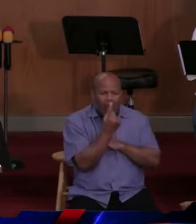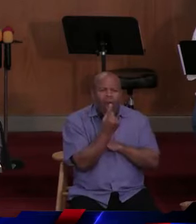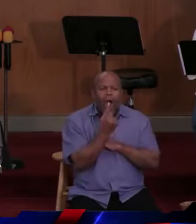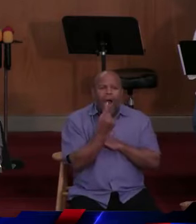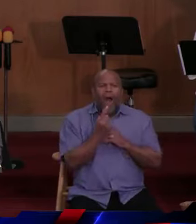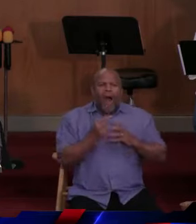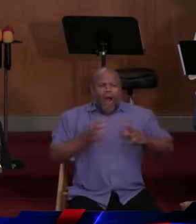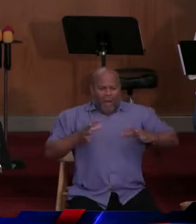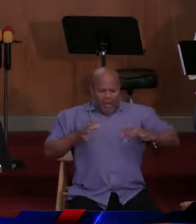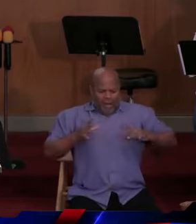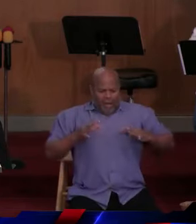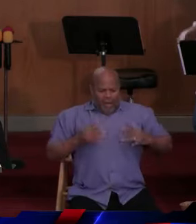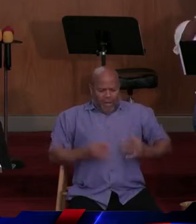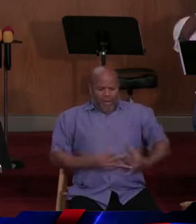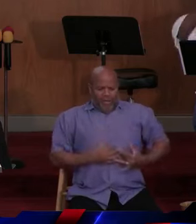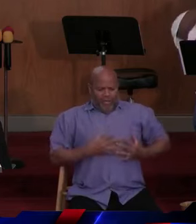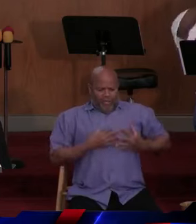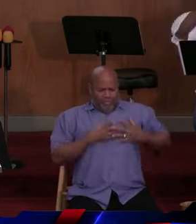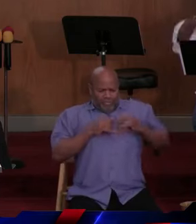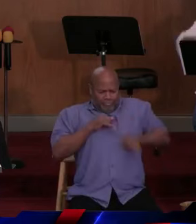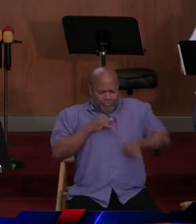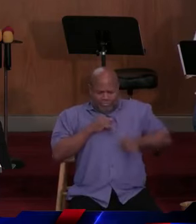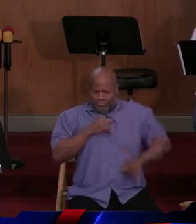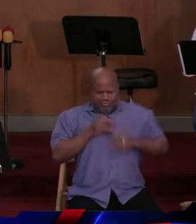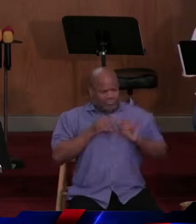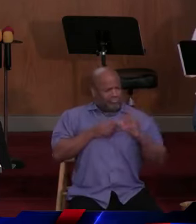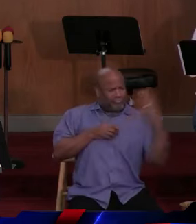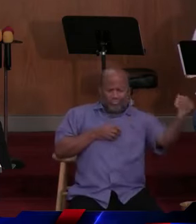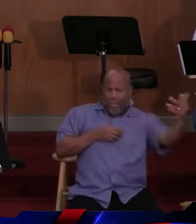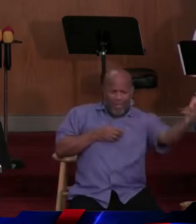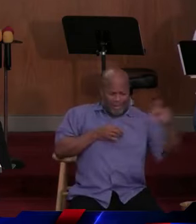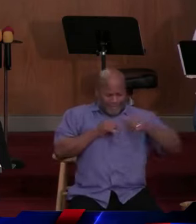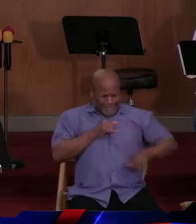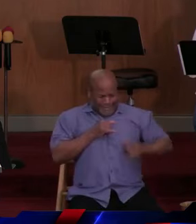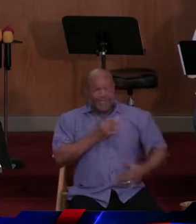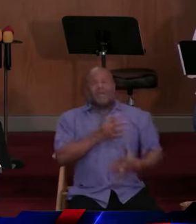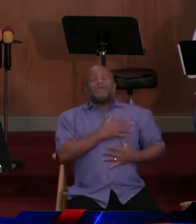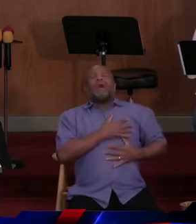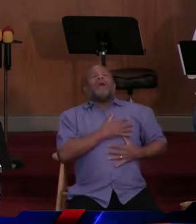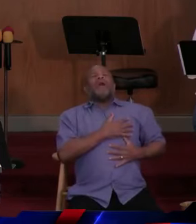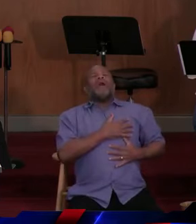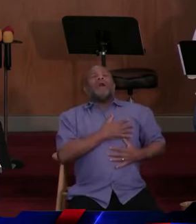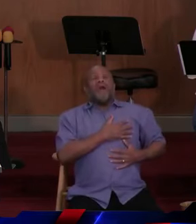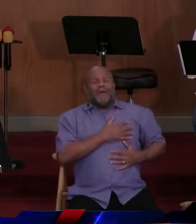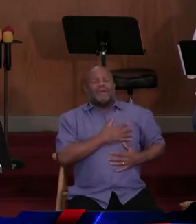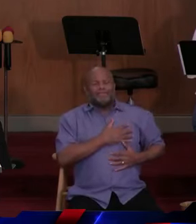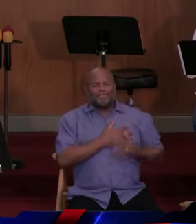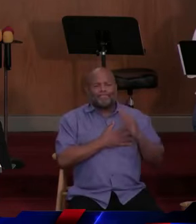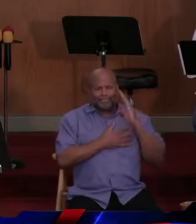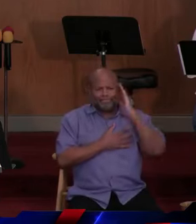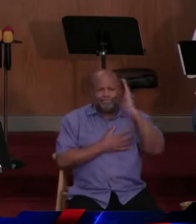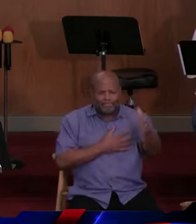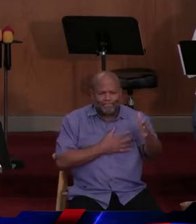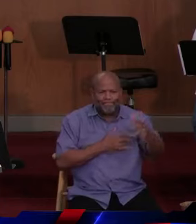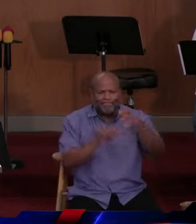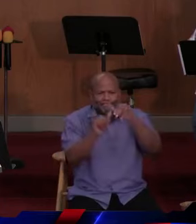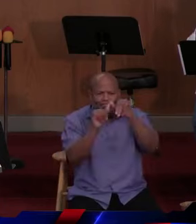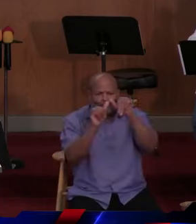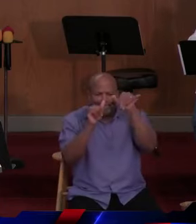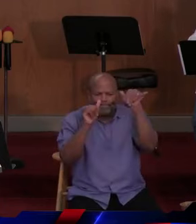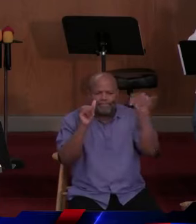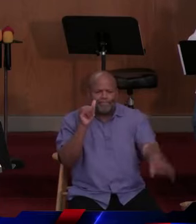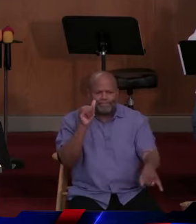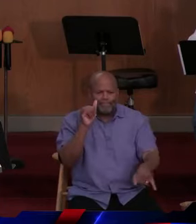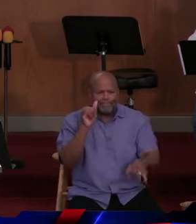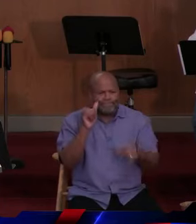Jesus Christ, according to the scriptures, open their eyes, open their hearts, that they might open their